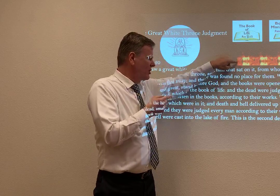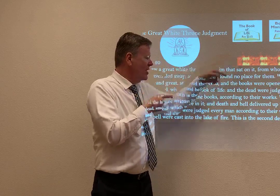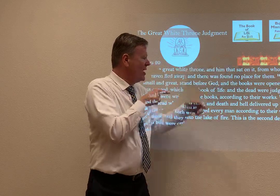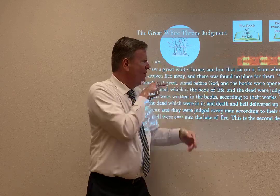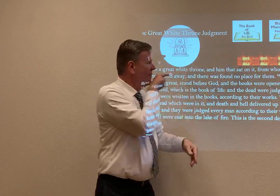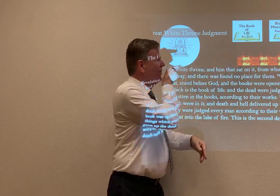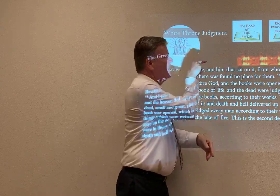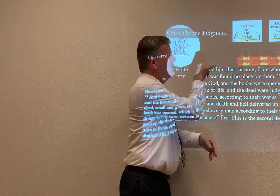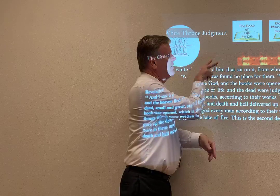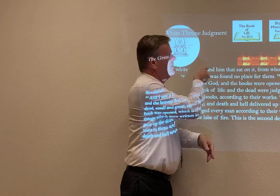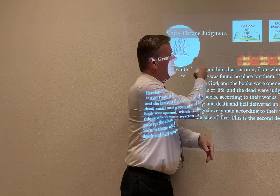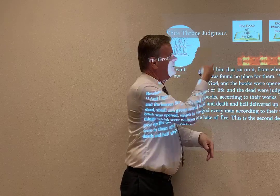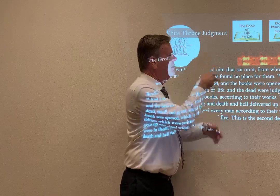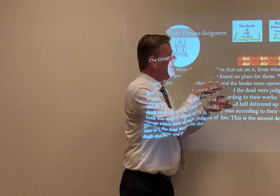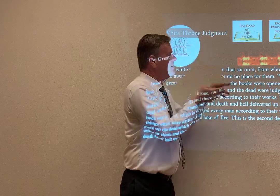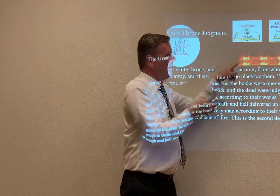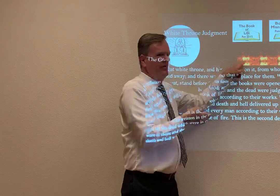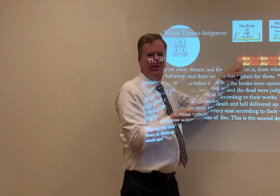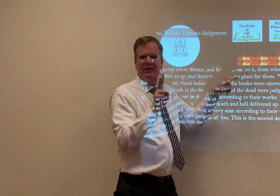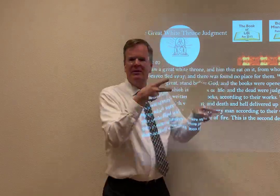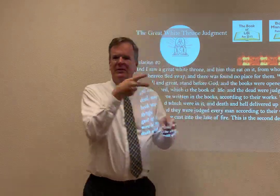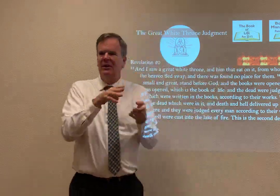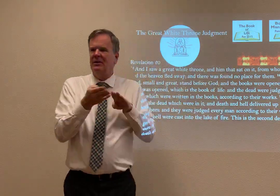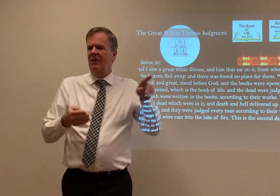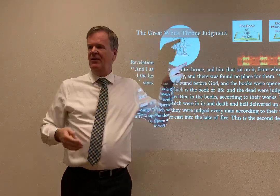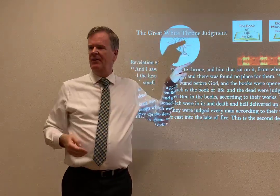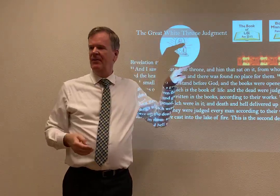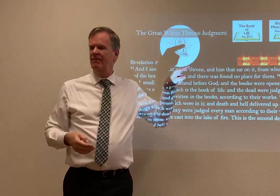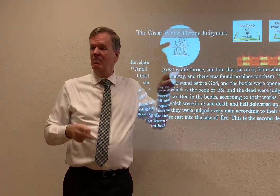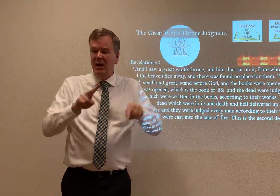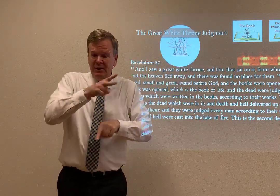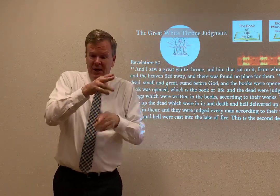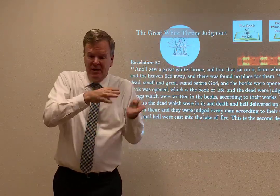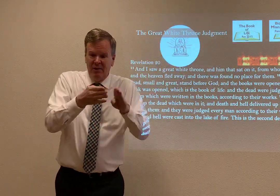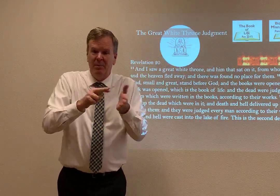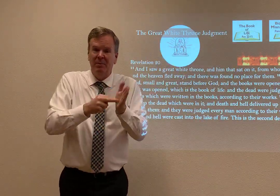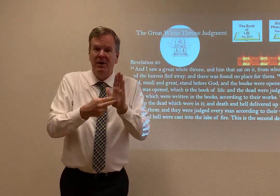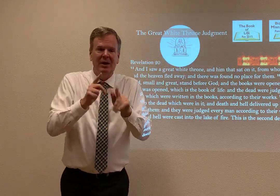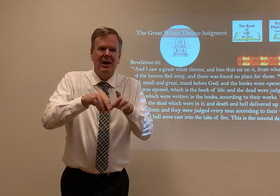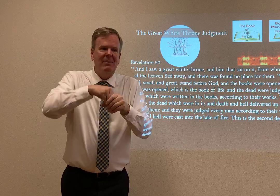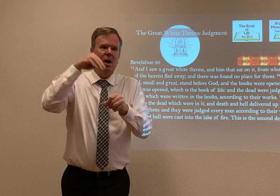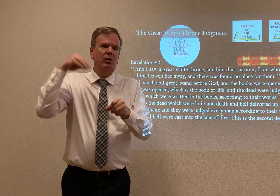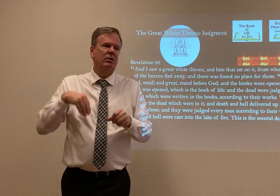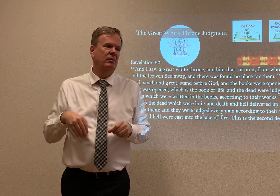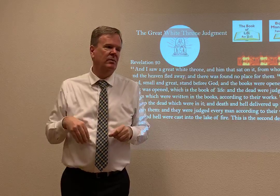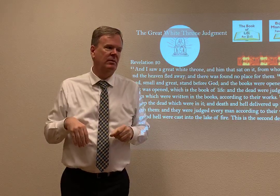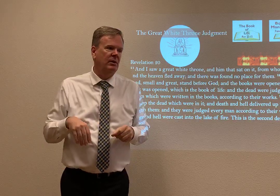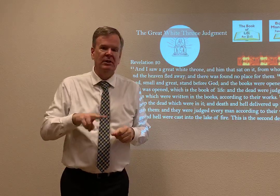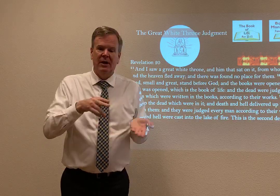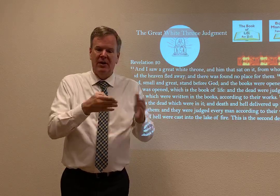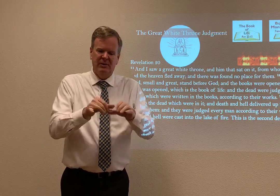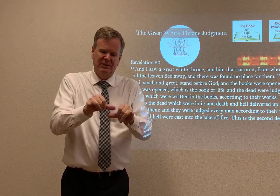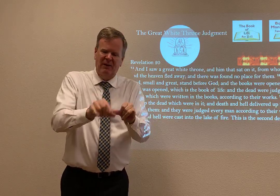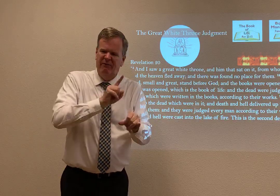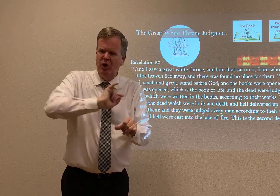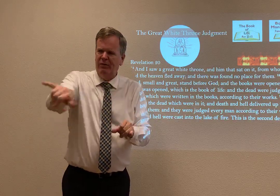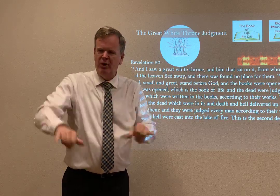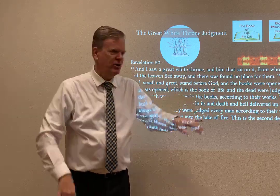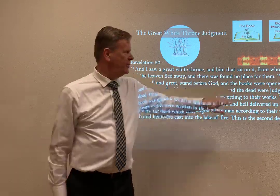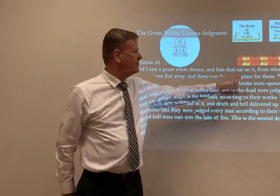lake of fire. This is the second death. This is the second death. You can't come out of this one. Second death, you're